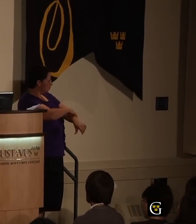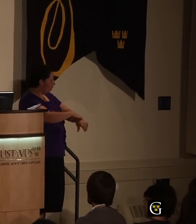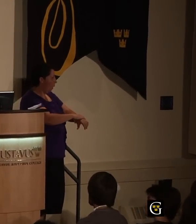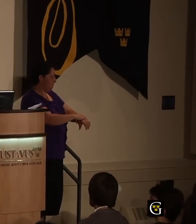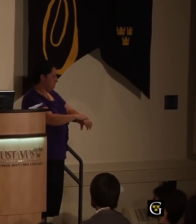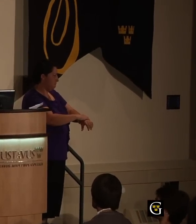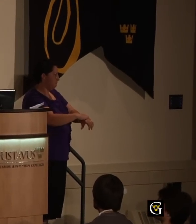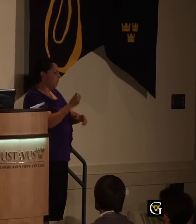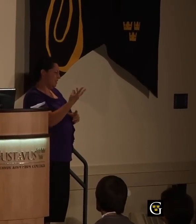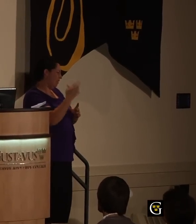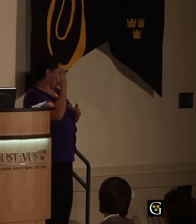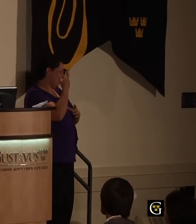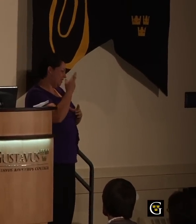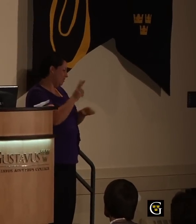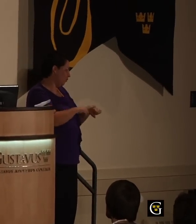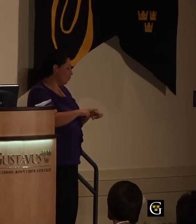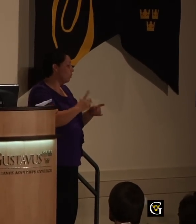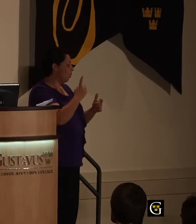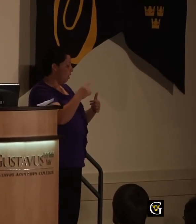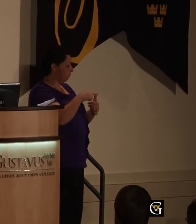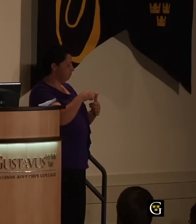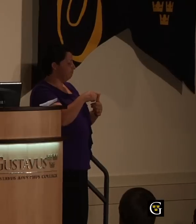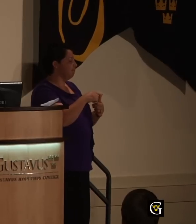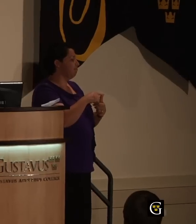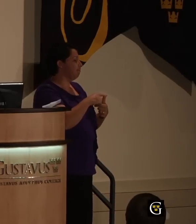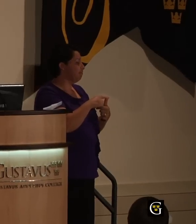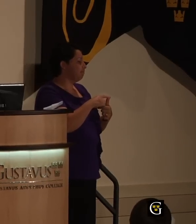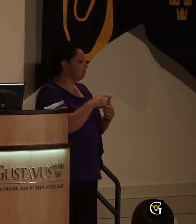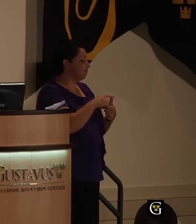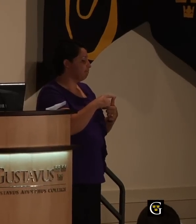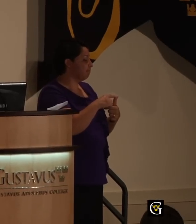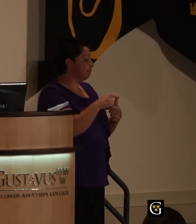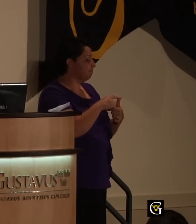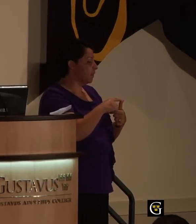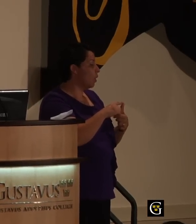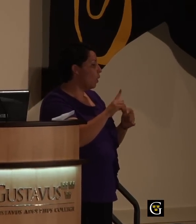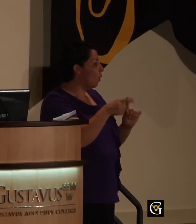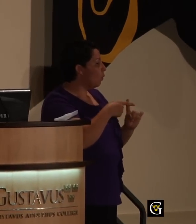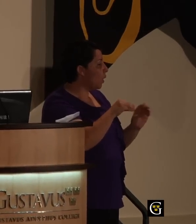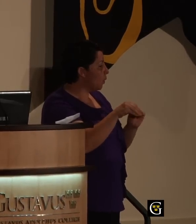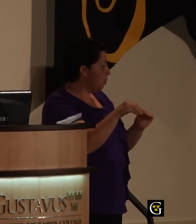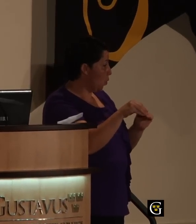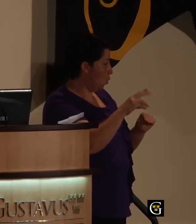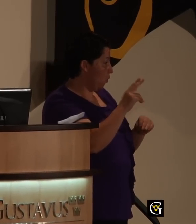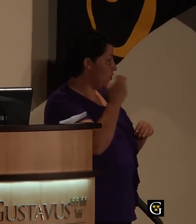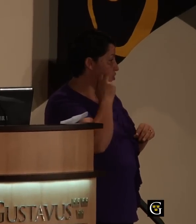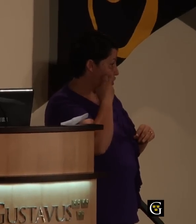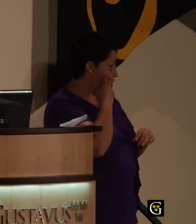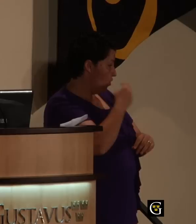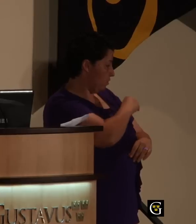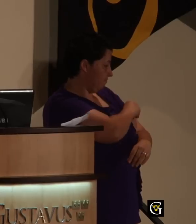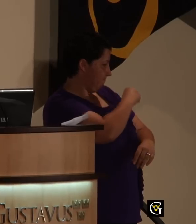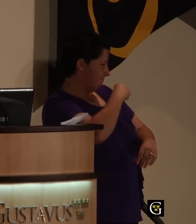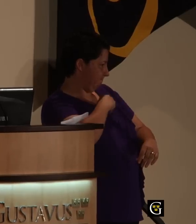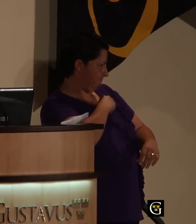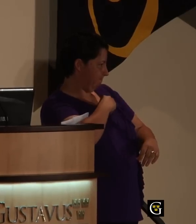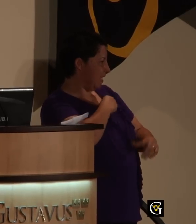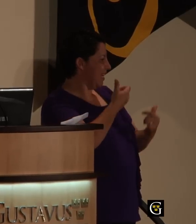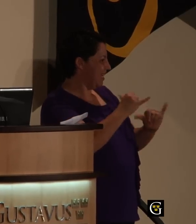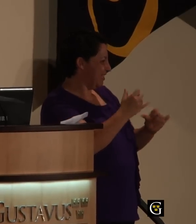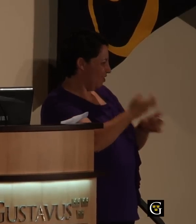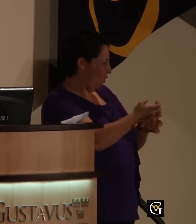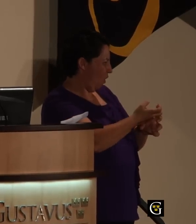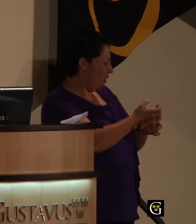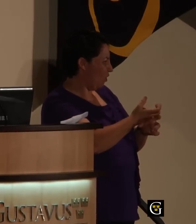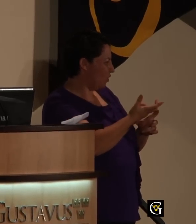reasons for that. One reason is that even when you move nerves around into the chest, it's still hard to